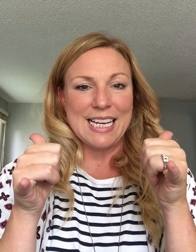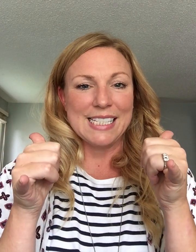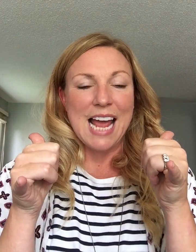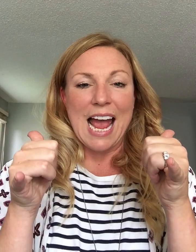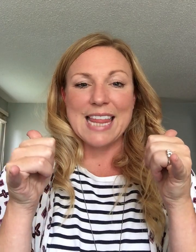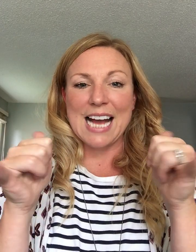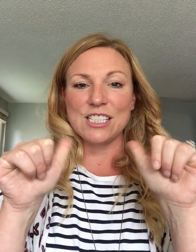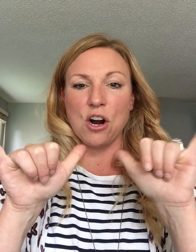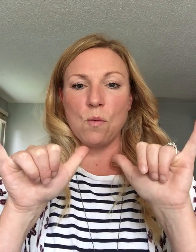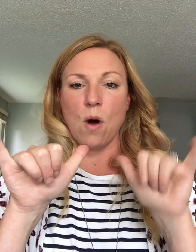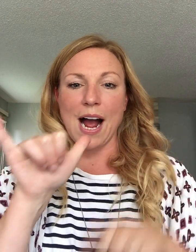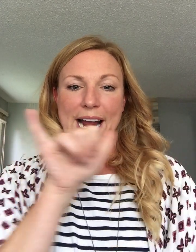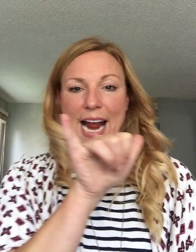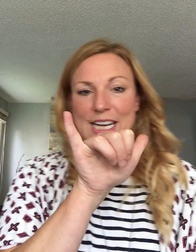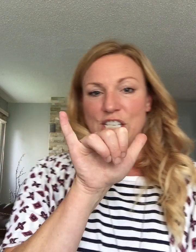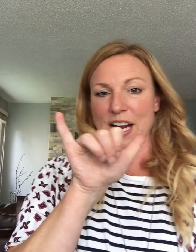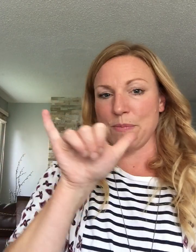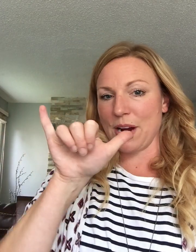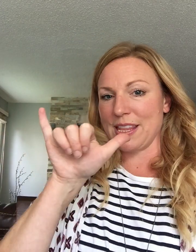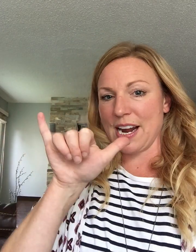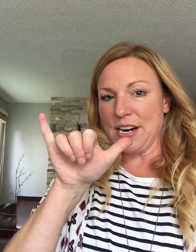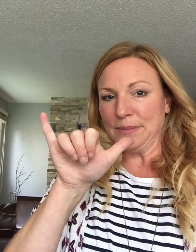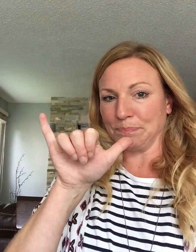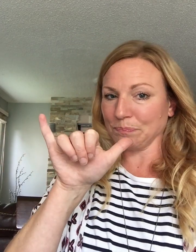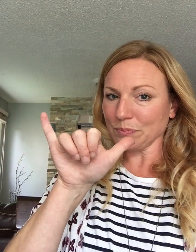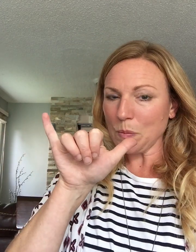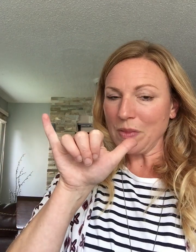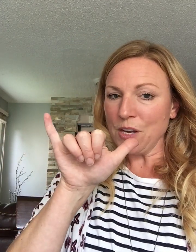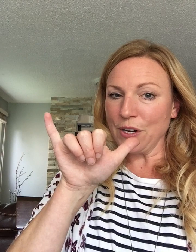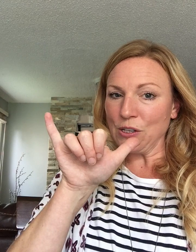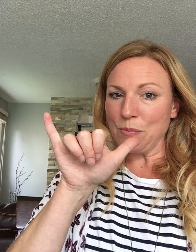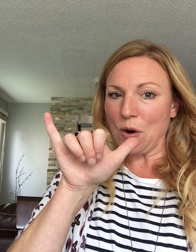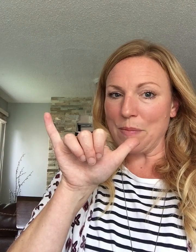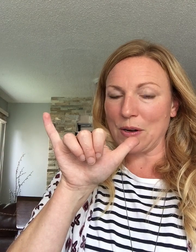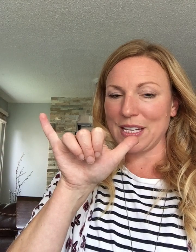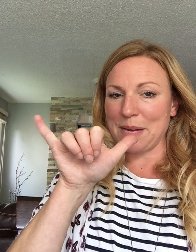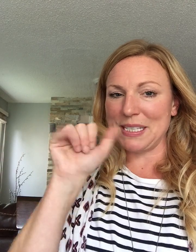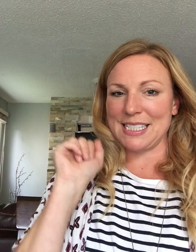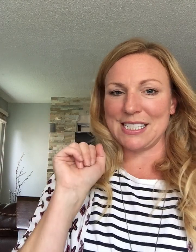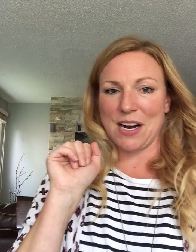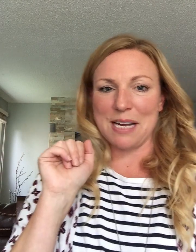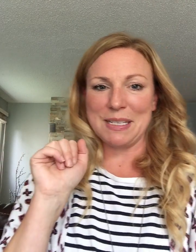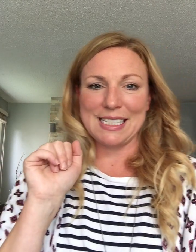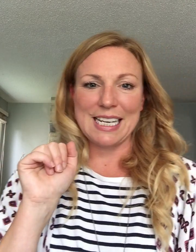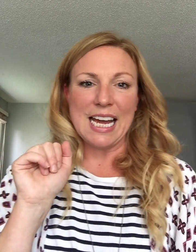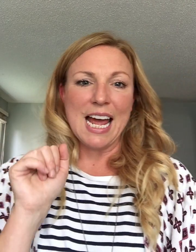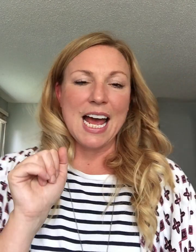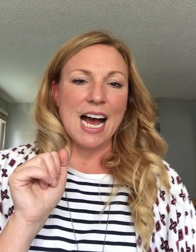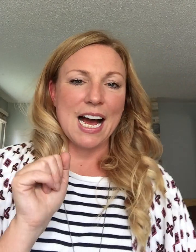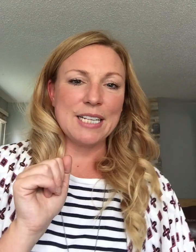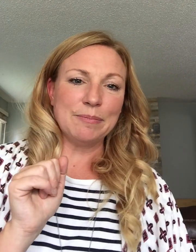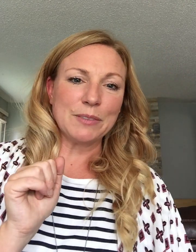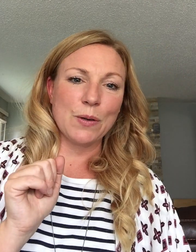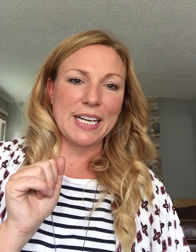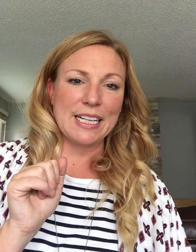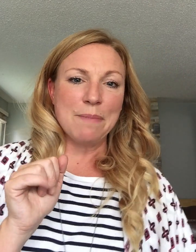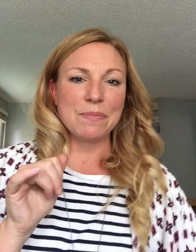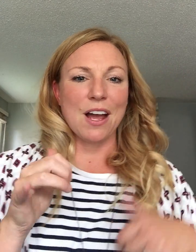pinkies, and that's our Y hand shape right there. You can learn more about the ABCs in our ABC curriculum. All